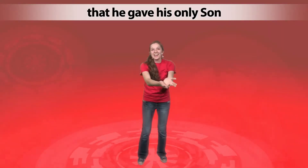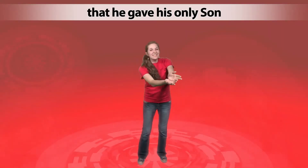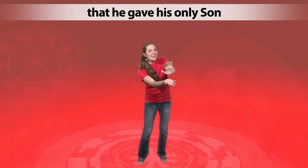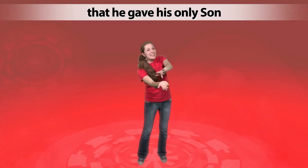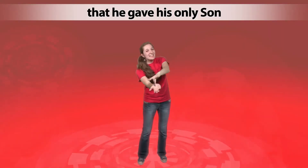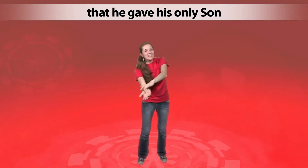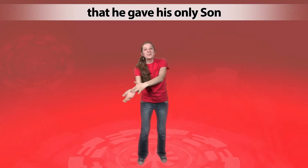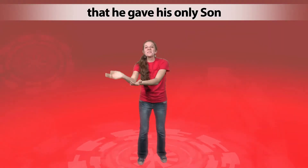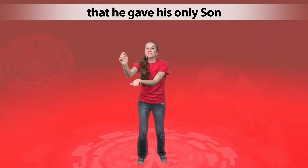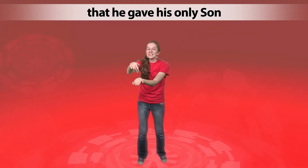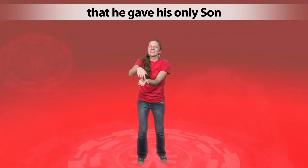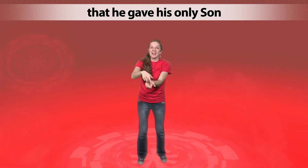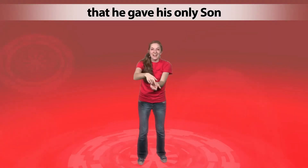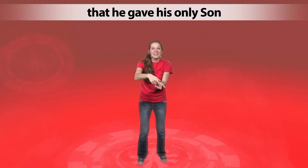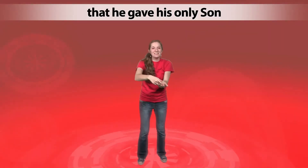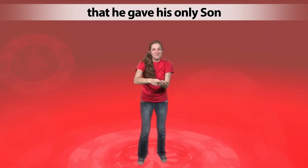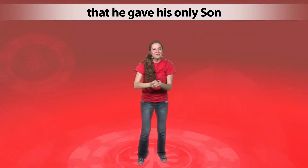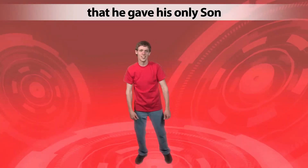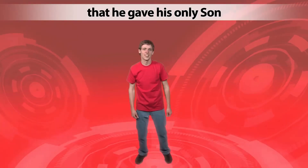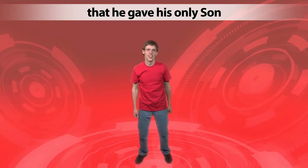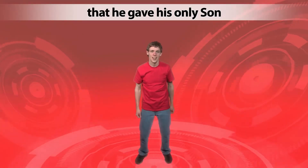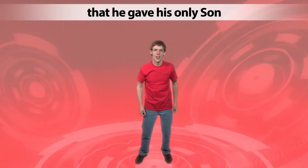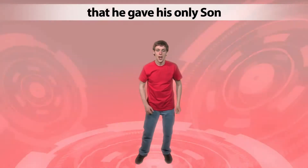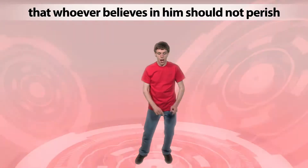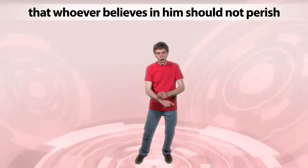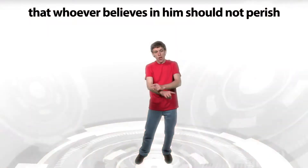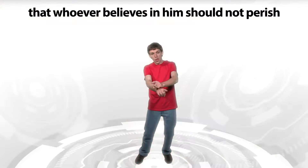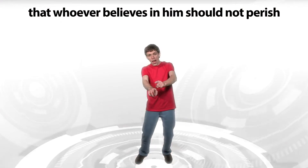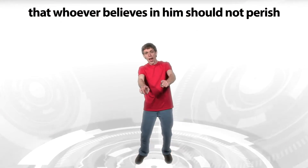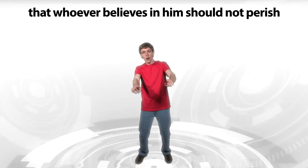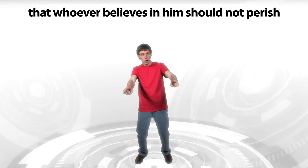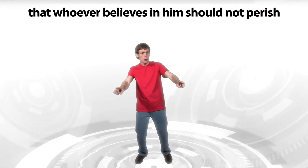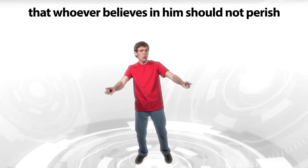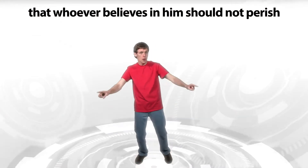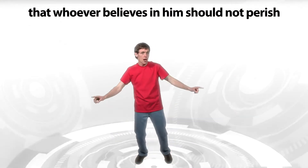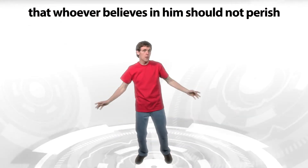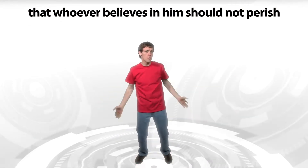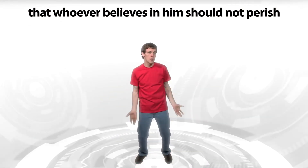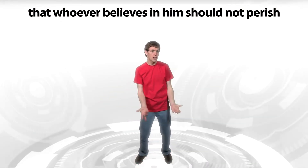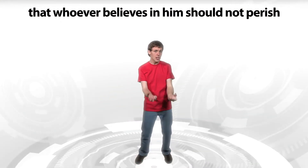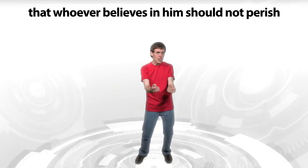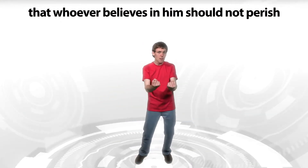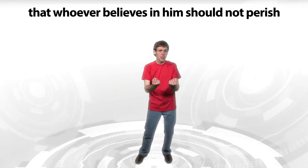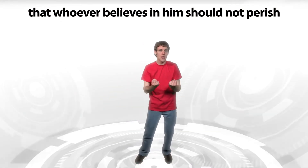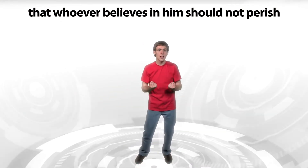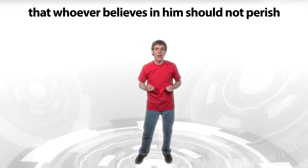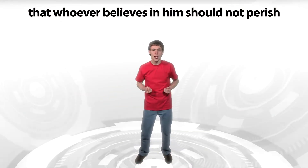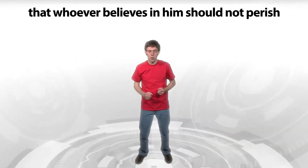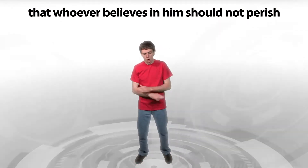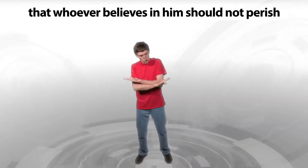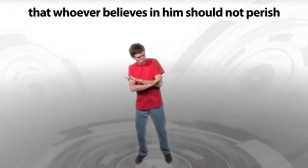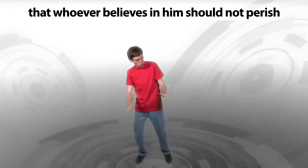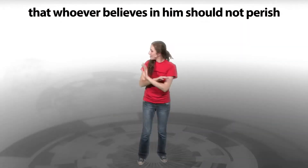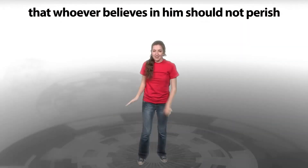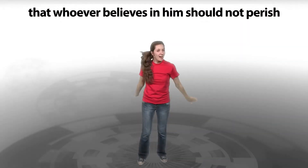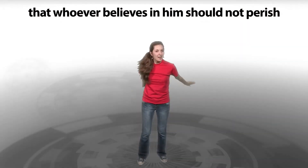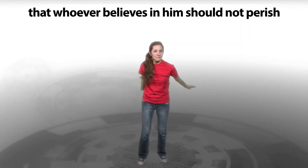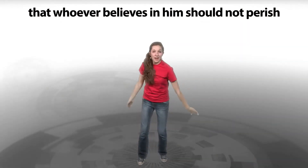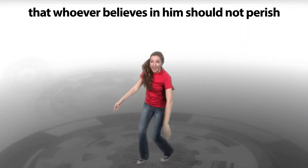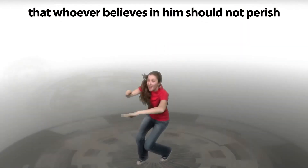gave his only son, that whoever believes in him should not